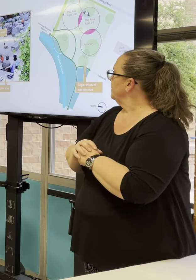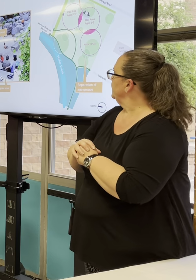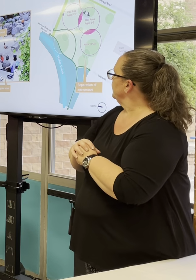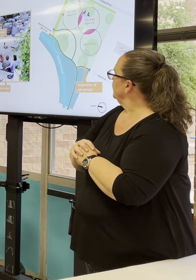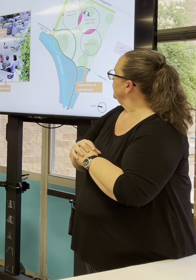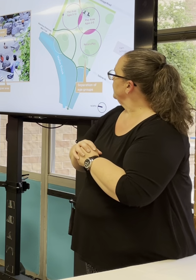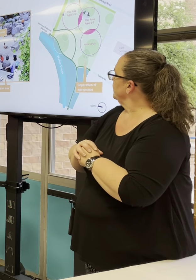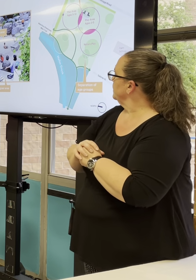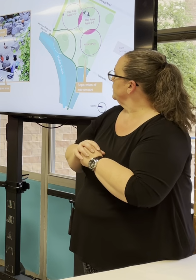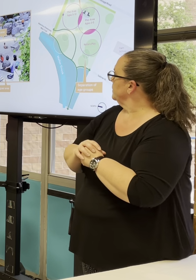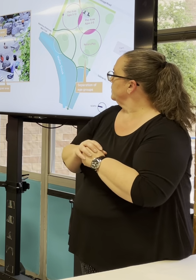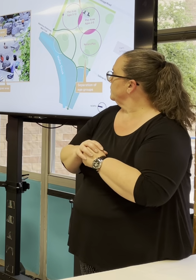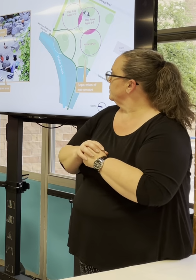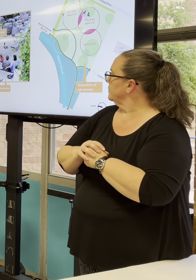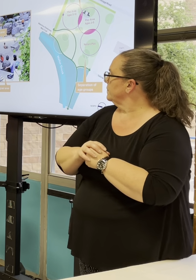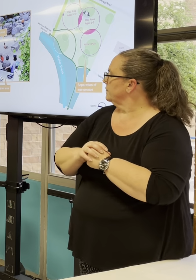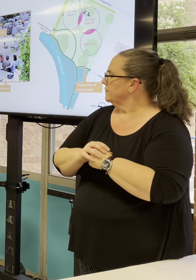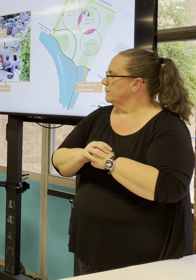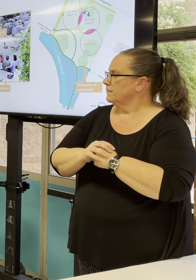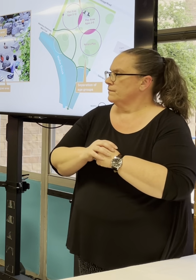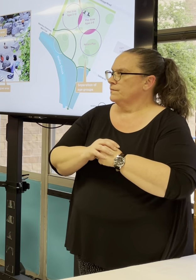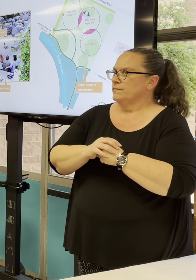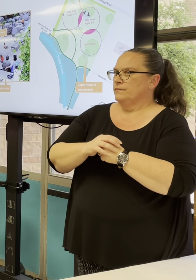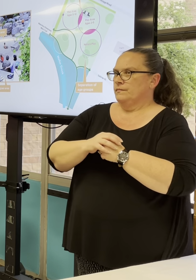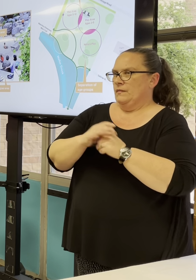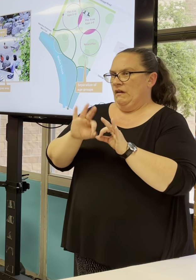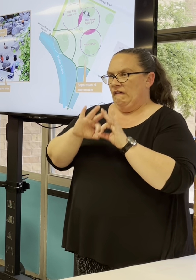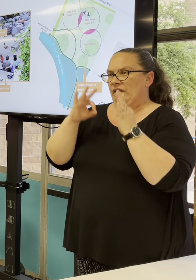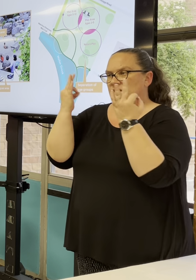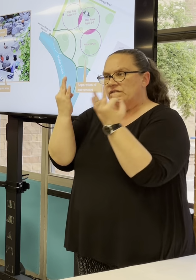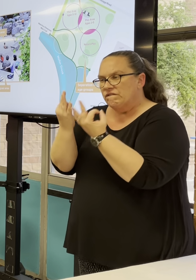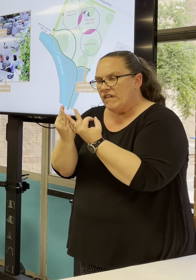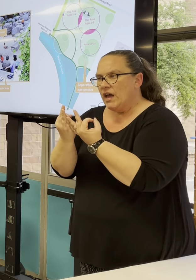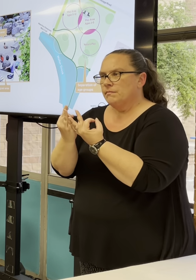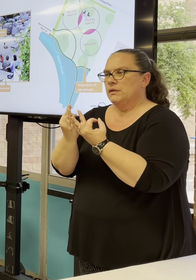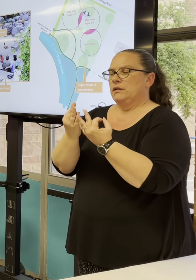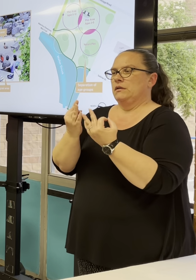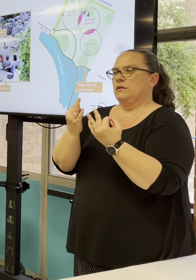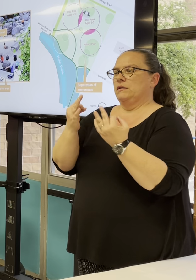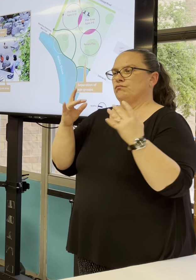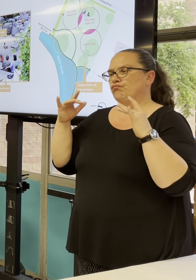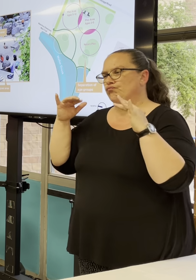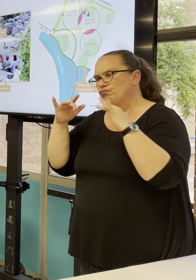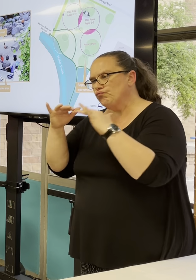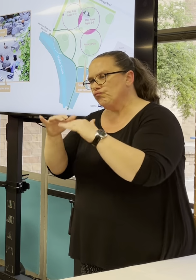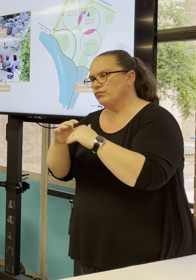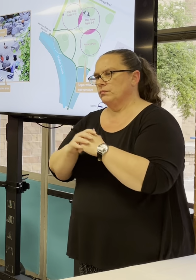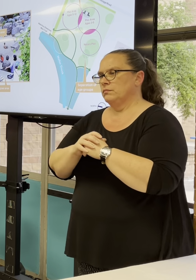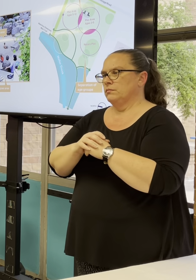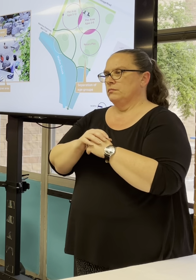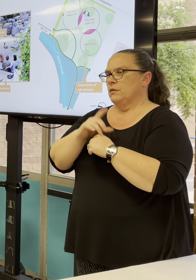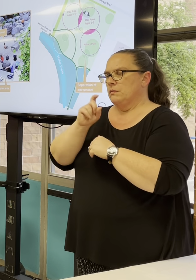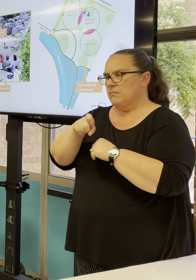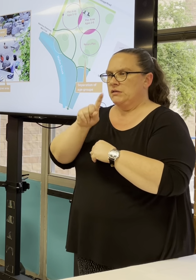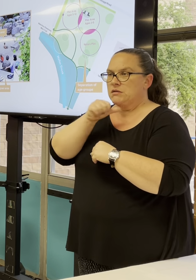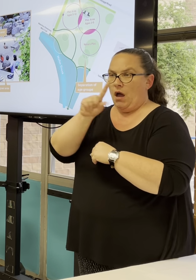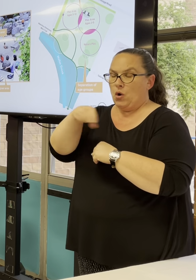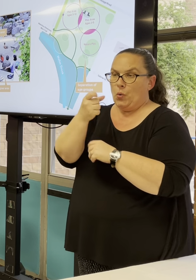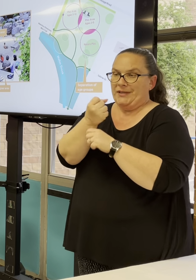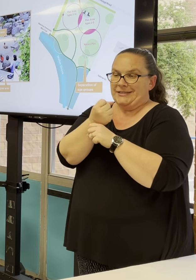So then this whole idea of family gathering and family space, we have to be very attentive to not just a safe but